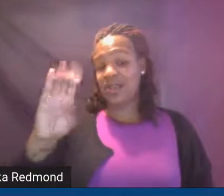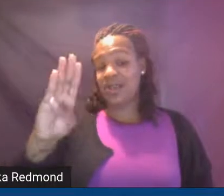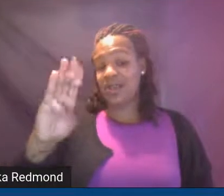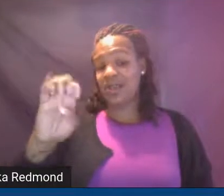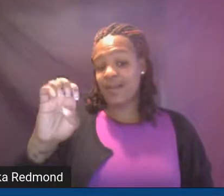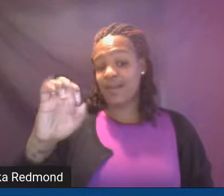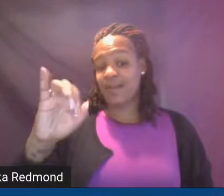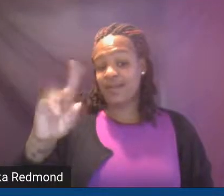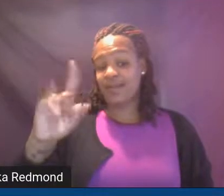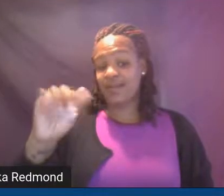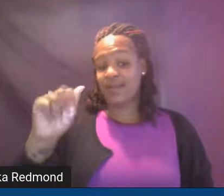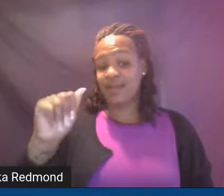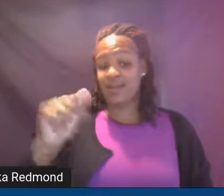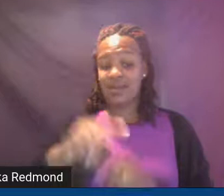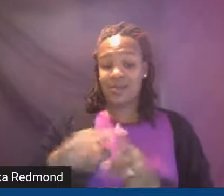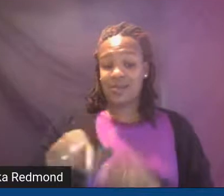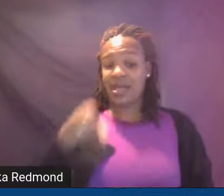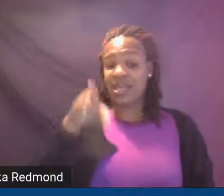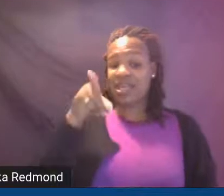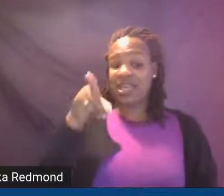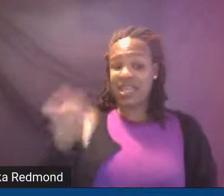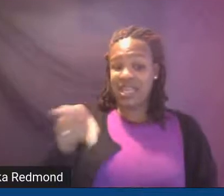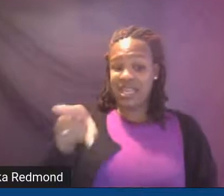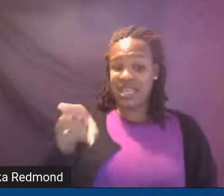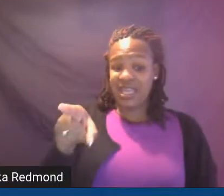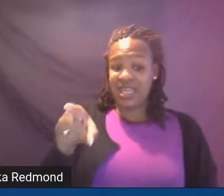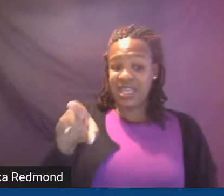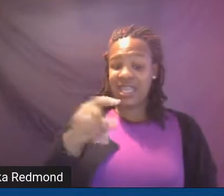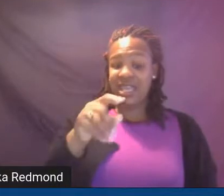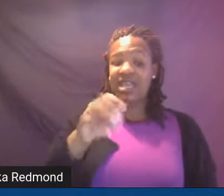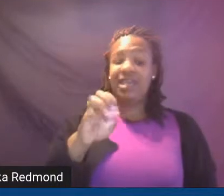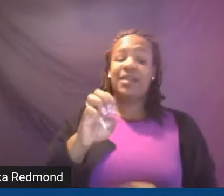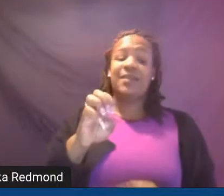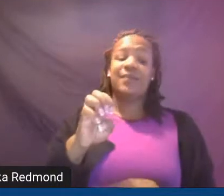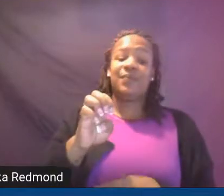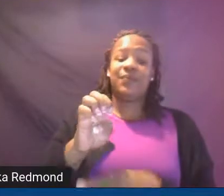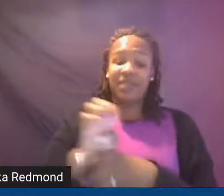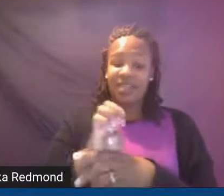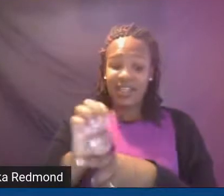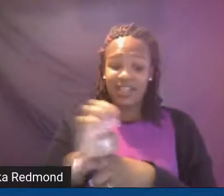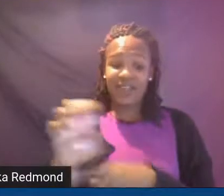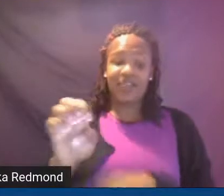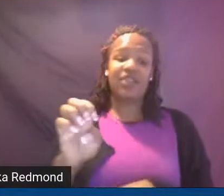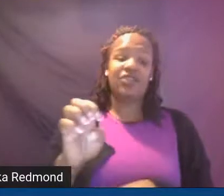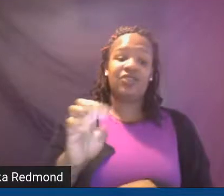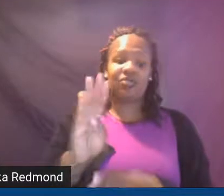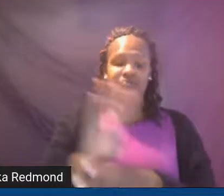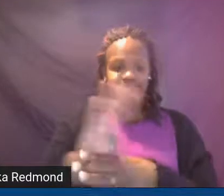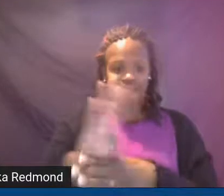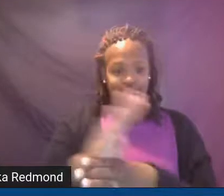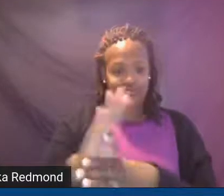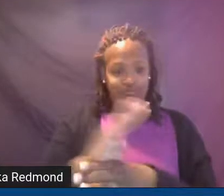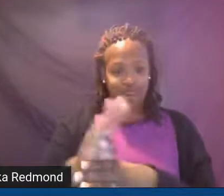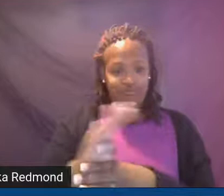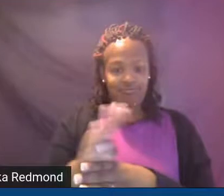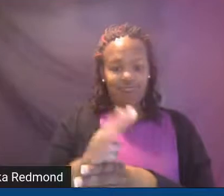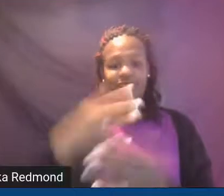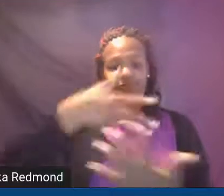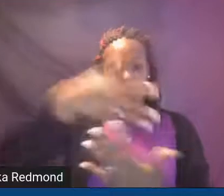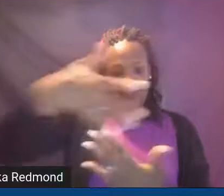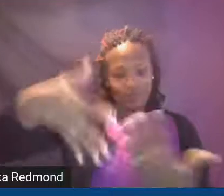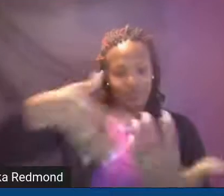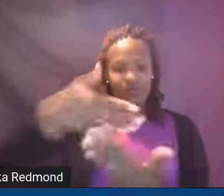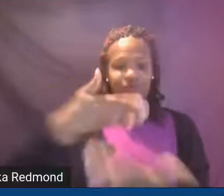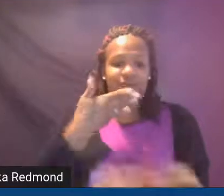really is somebody who evangelizes the cause of business about as a mechanism for advancing social good, a